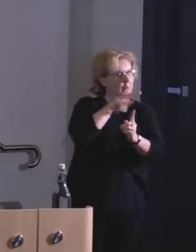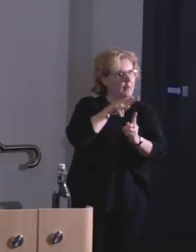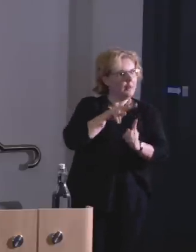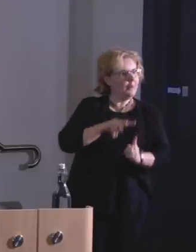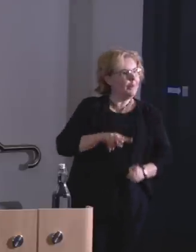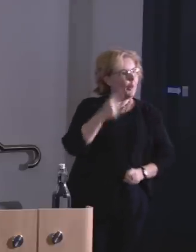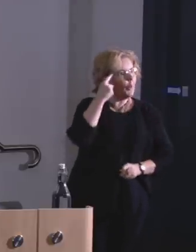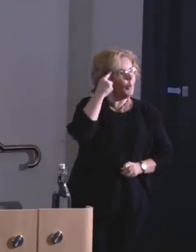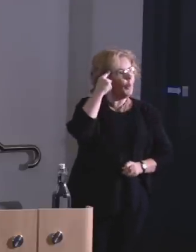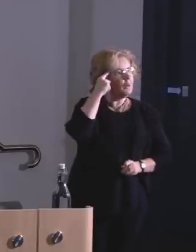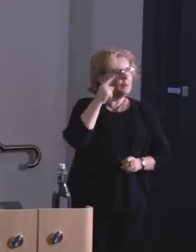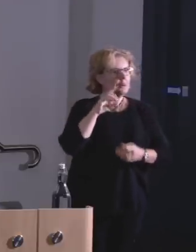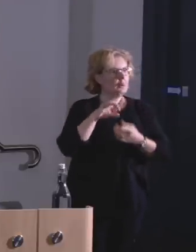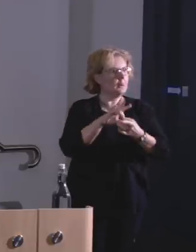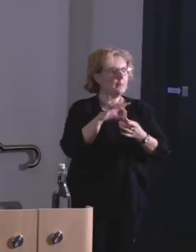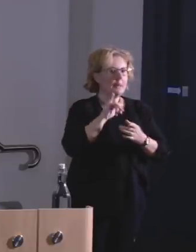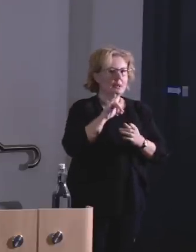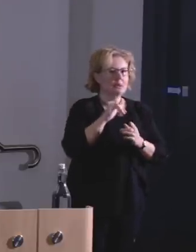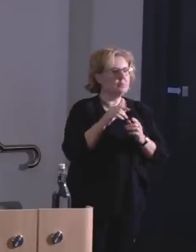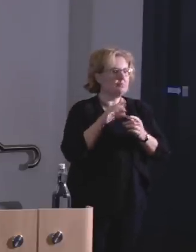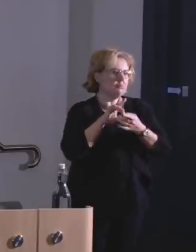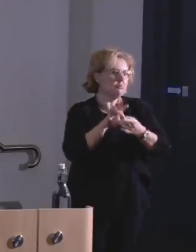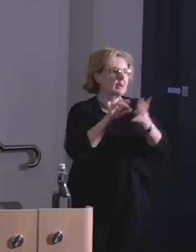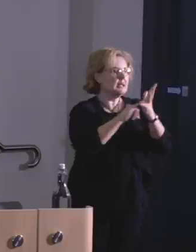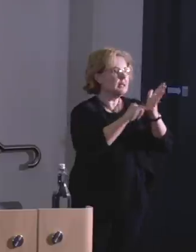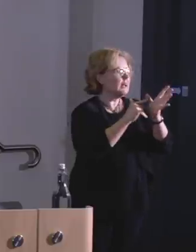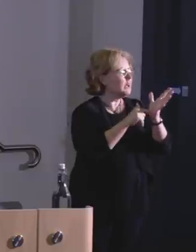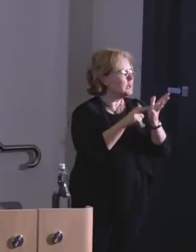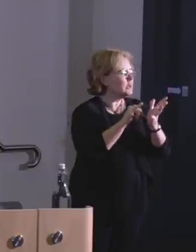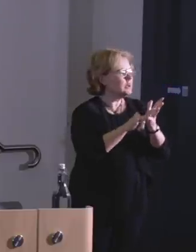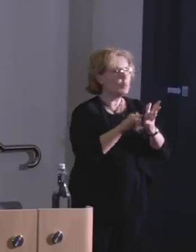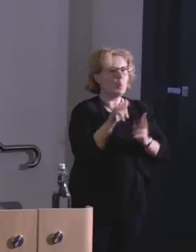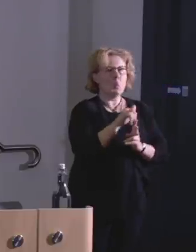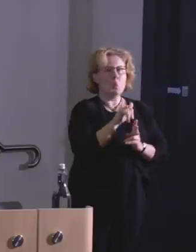have to do with status, perhaps, privilege,